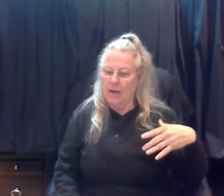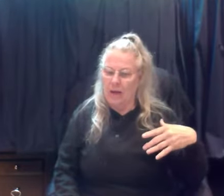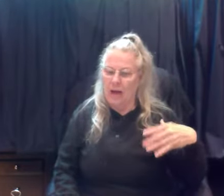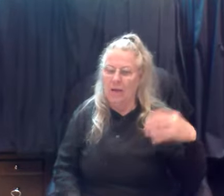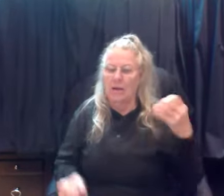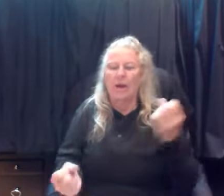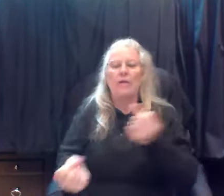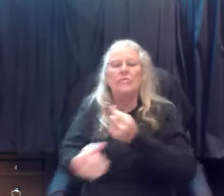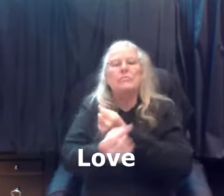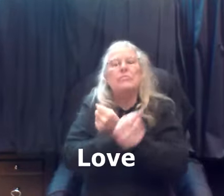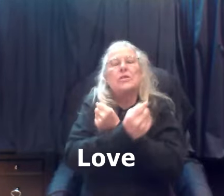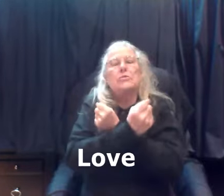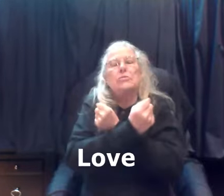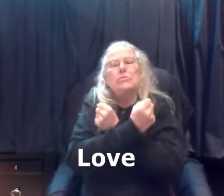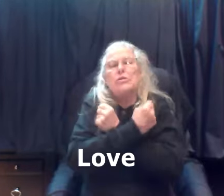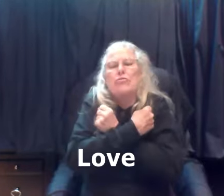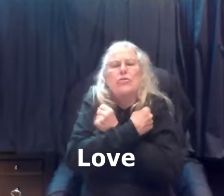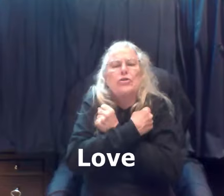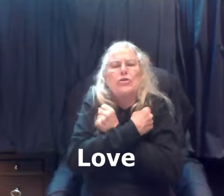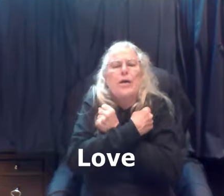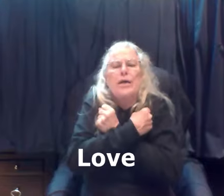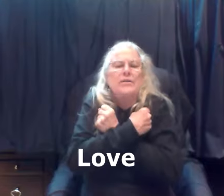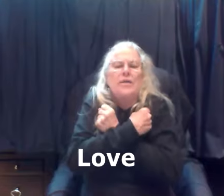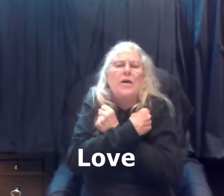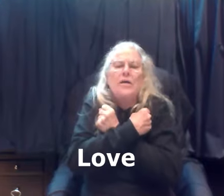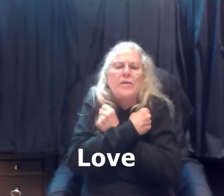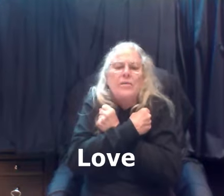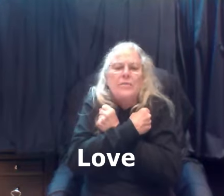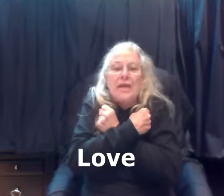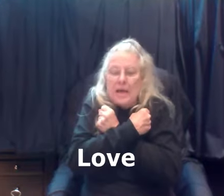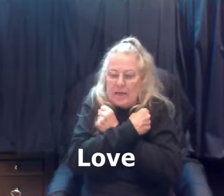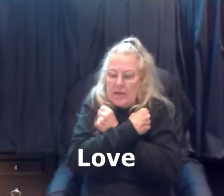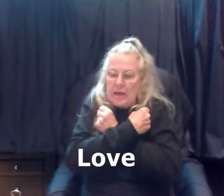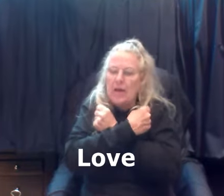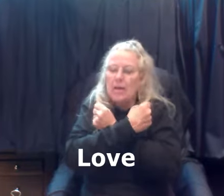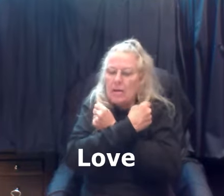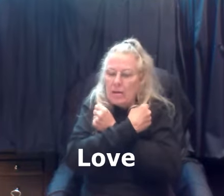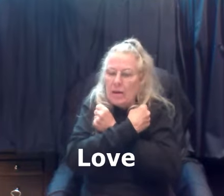Love. Oh. Cross your hands and hug them tight. Love. Love.